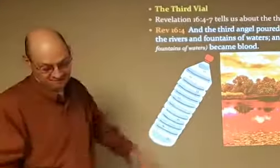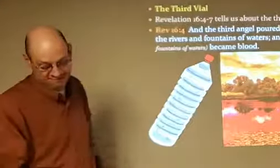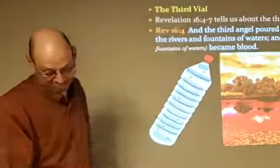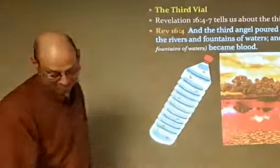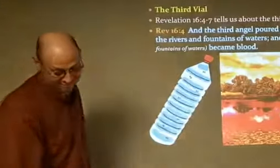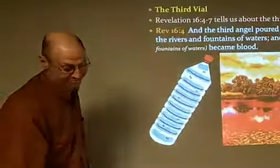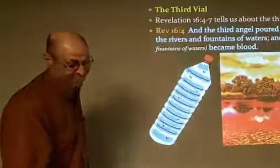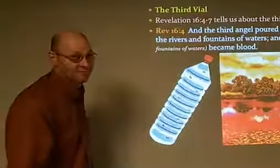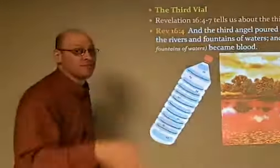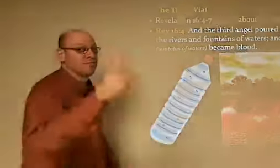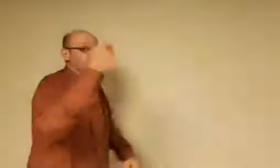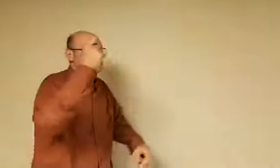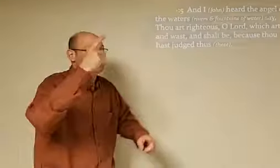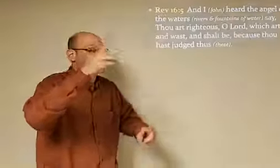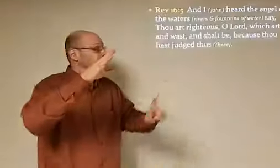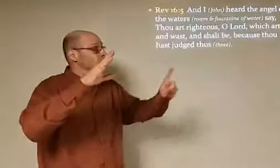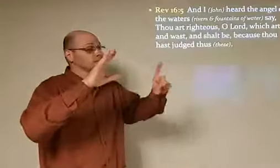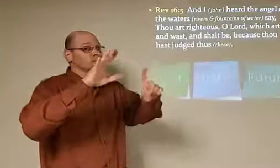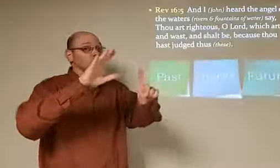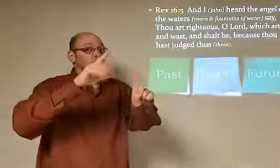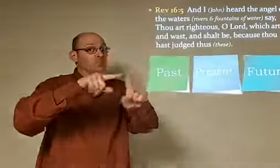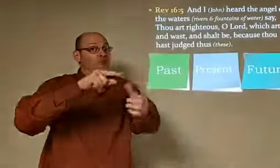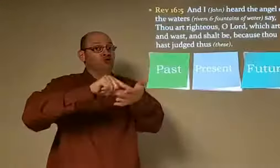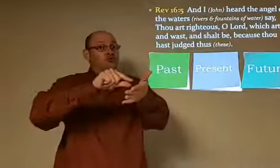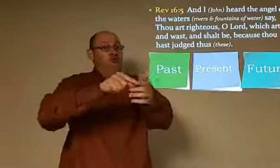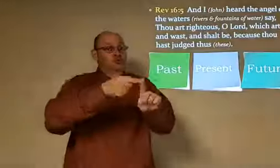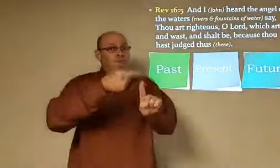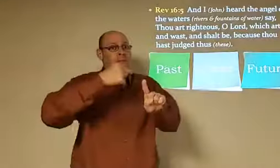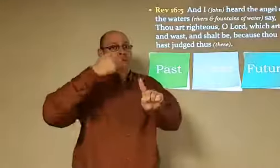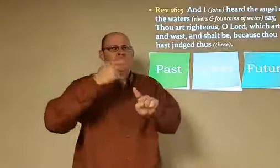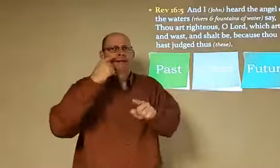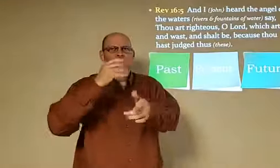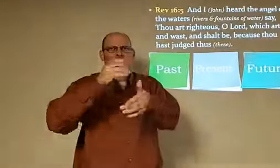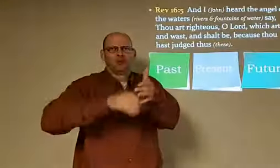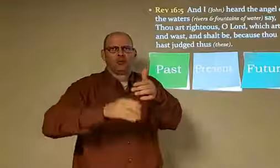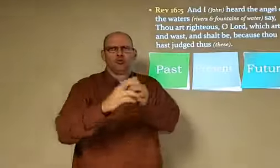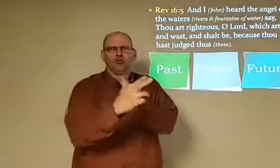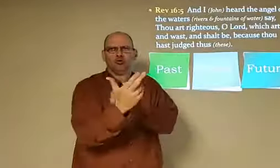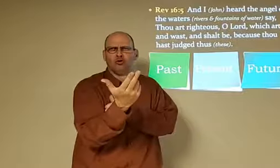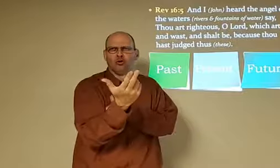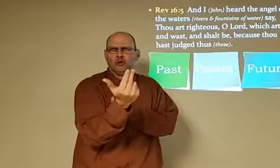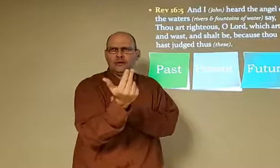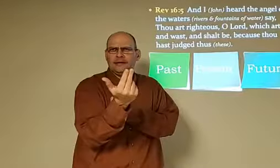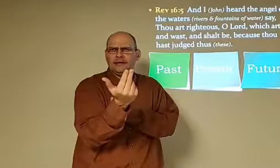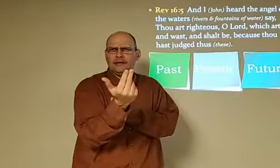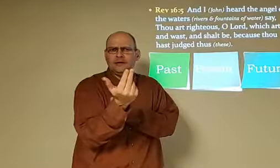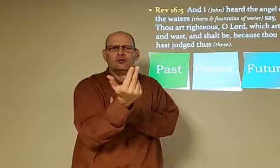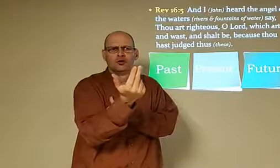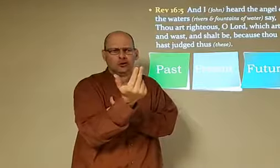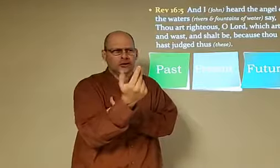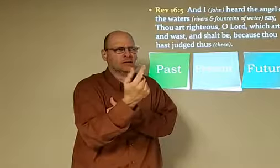You know, God's army is going to protect. Okay, I get what you're saying. The scripture, I think it's chapter 13 of